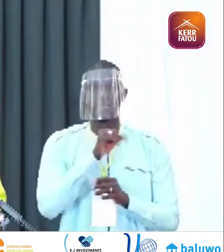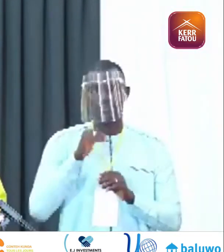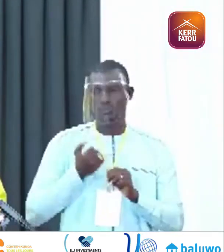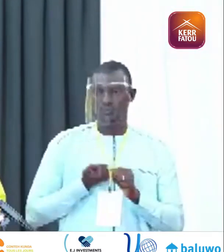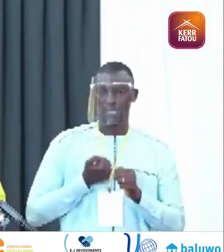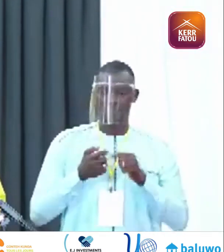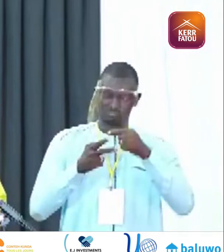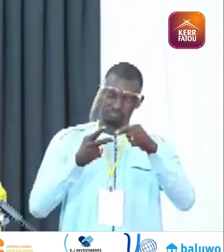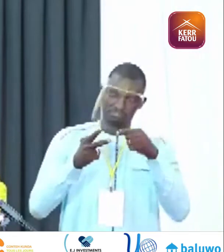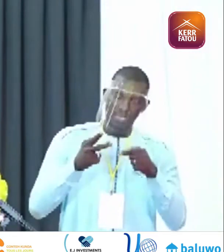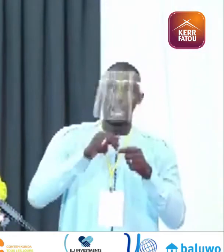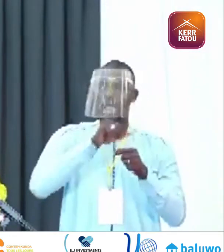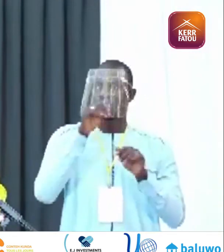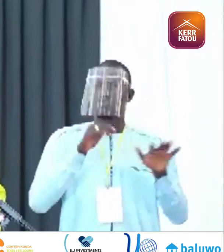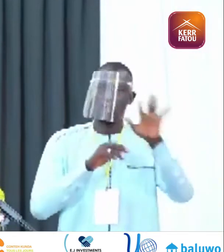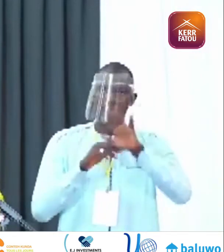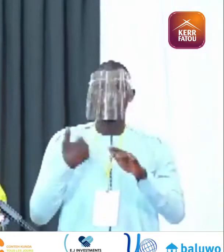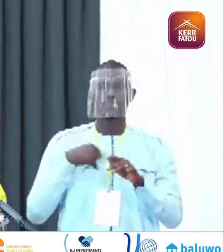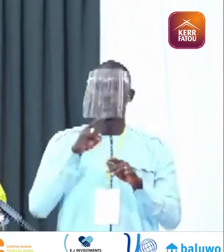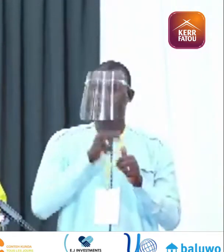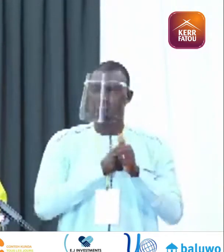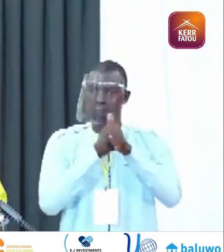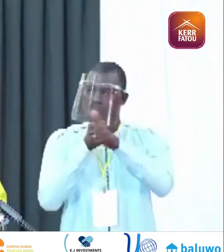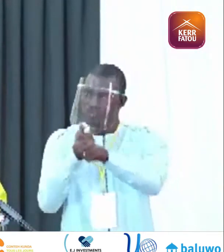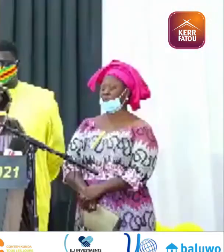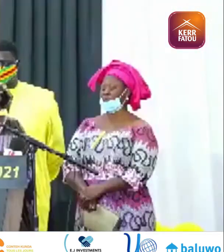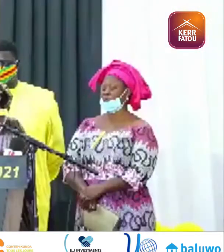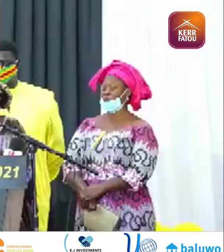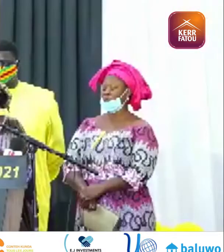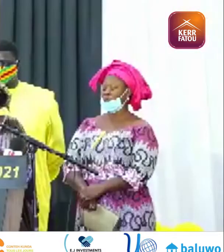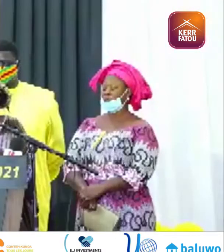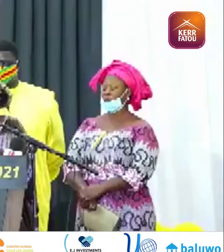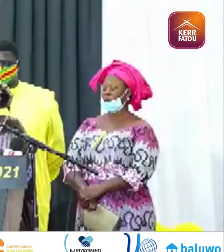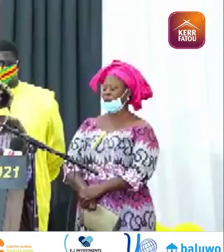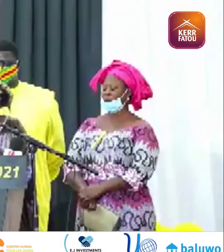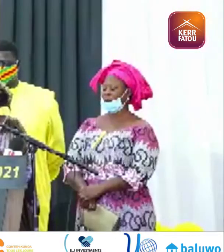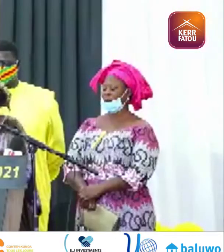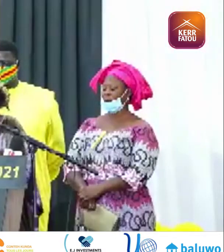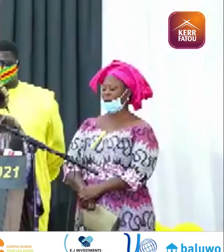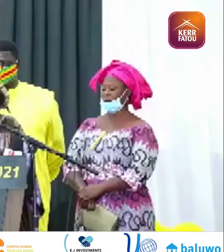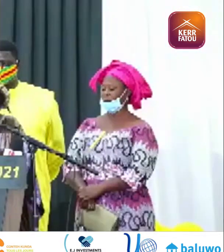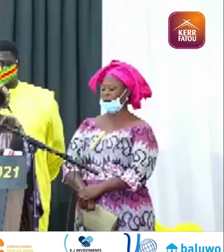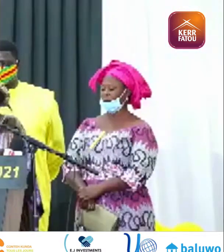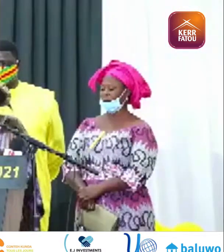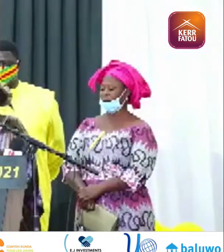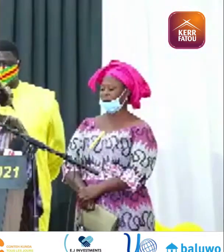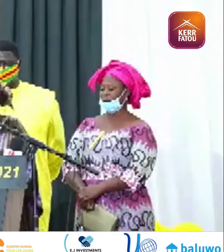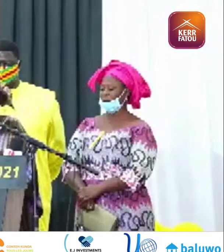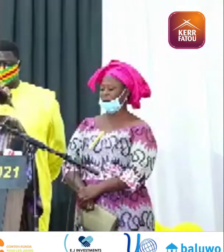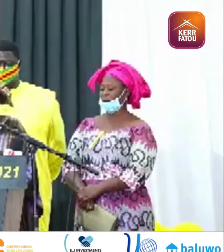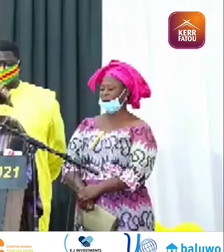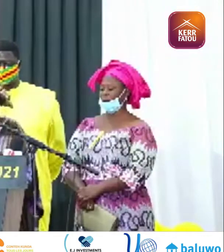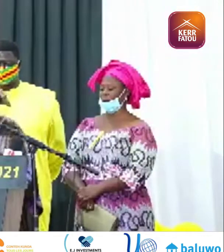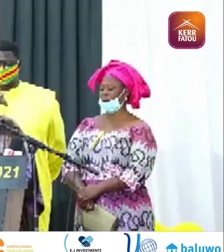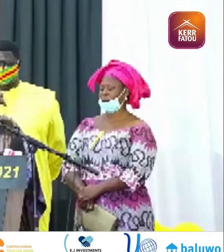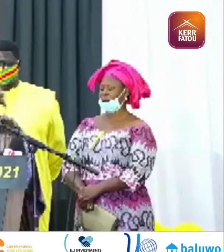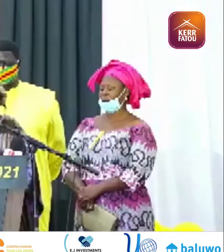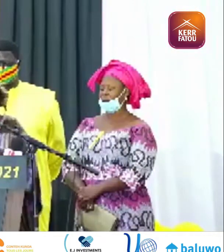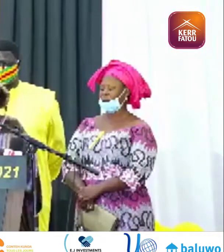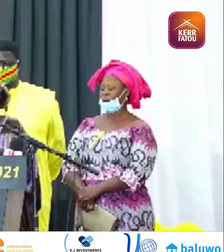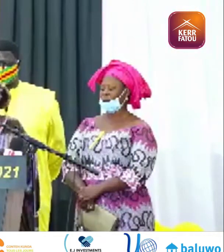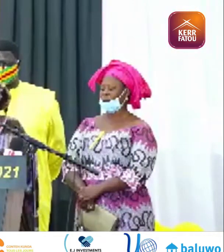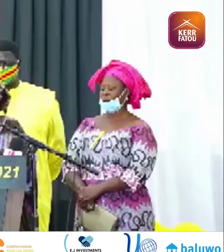anala molbe ibentol ibent ya de buluta ye bori